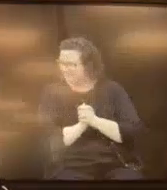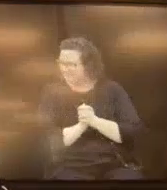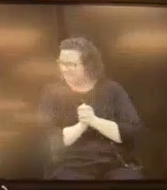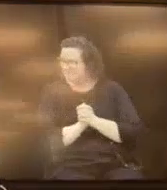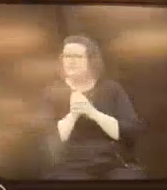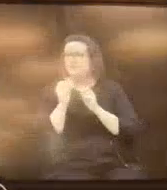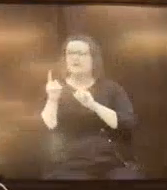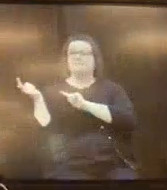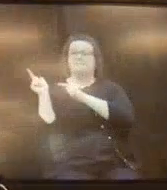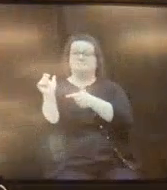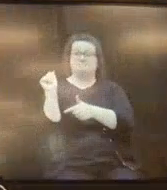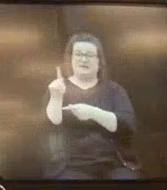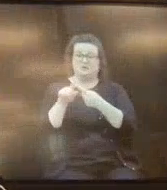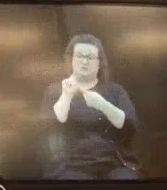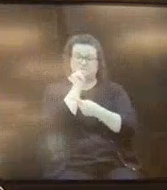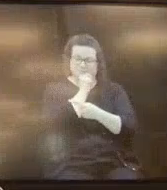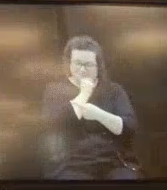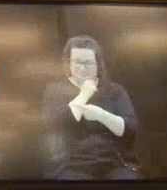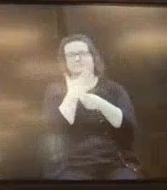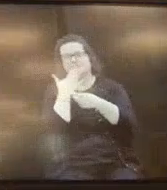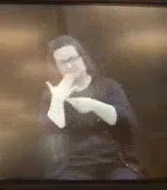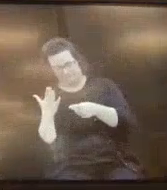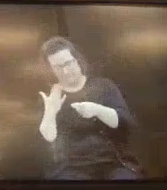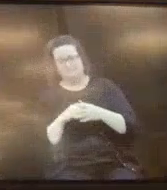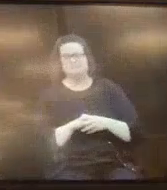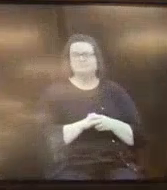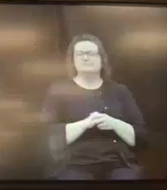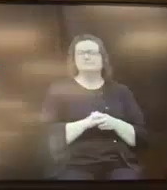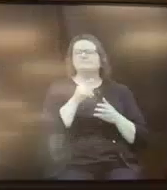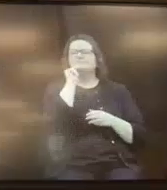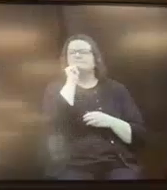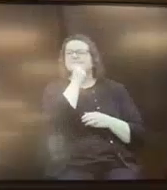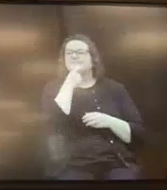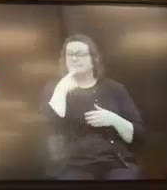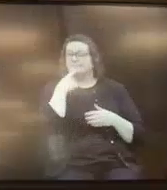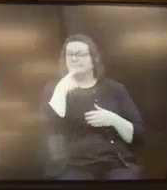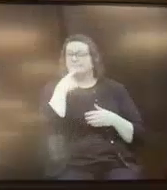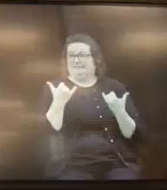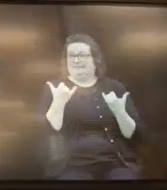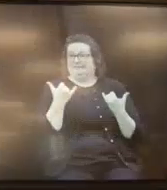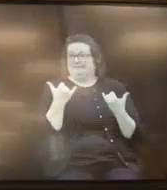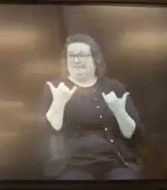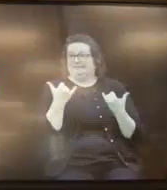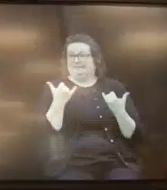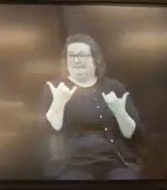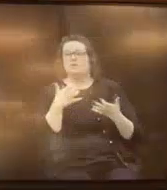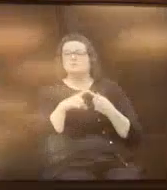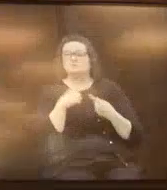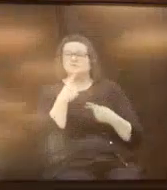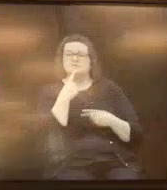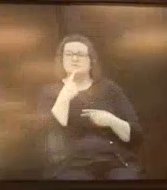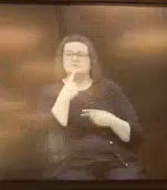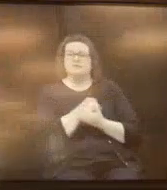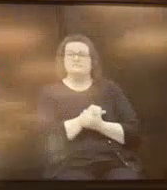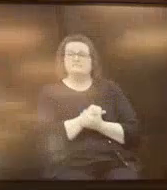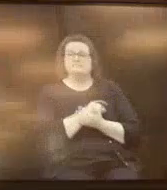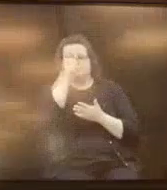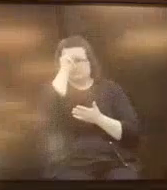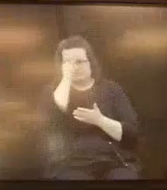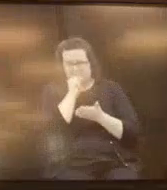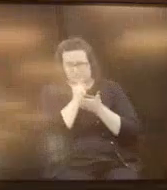meeting back over to you. Thank you, sir. And at this point, I would like to say,